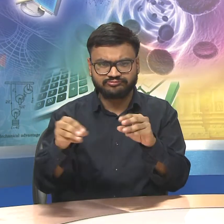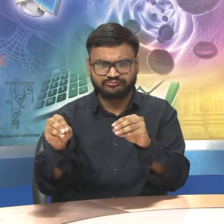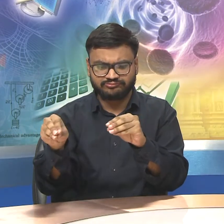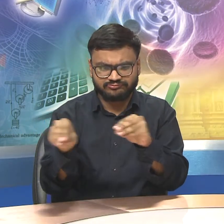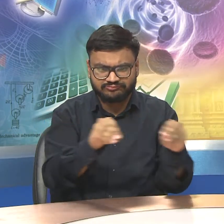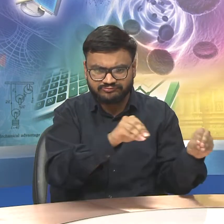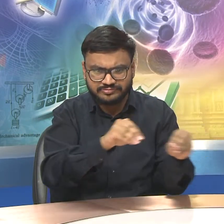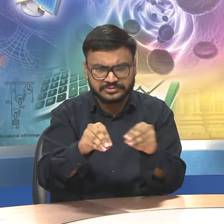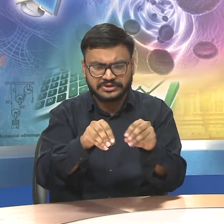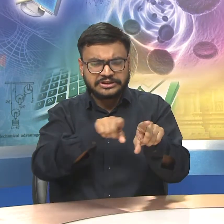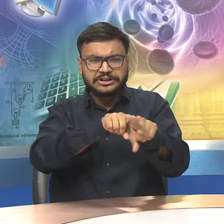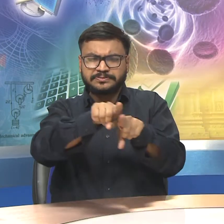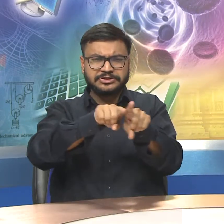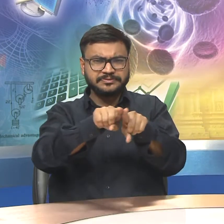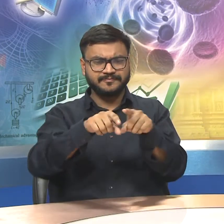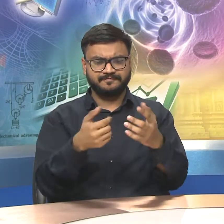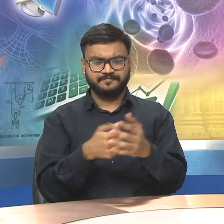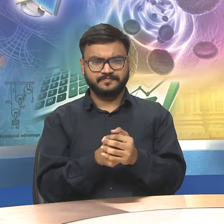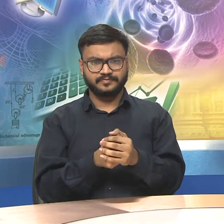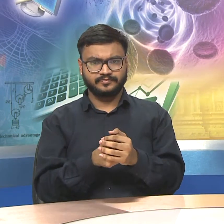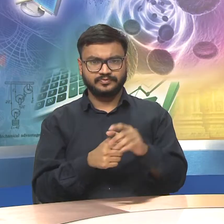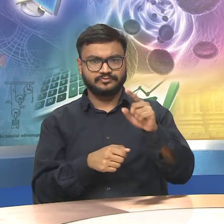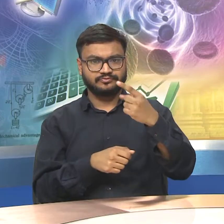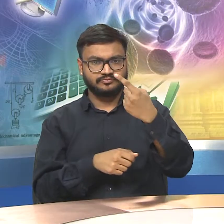This means how we move our hands.